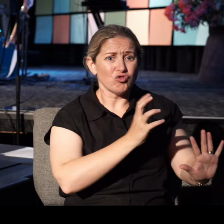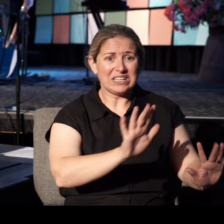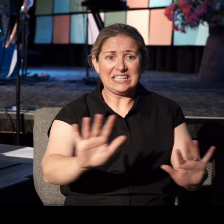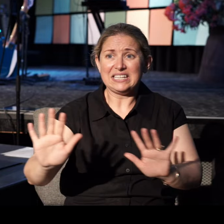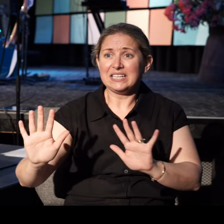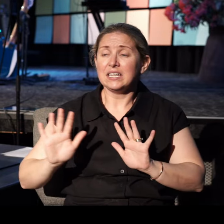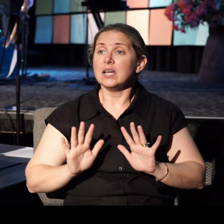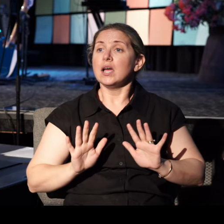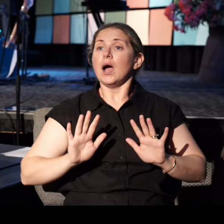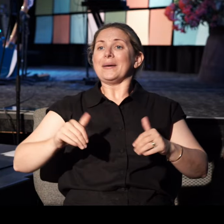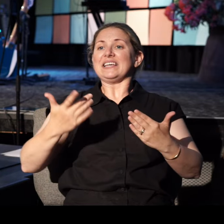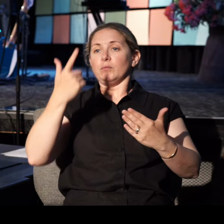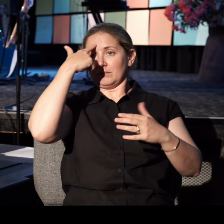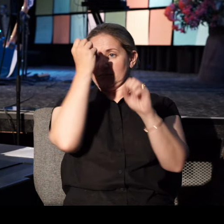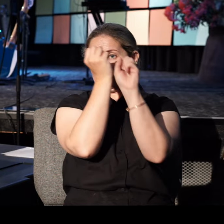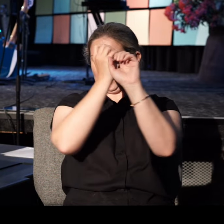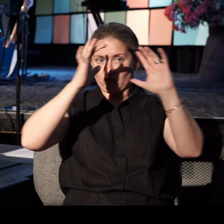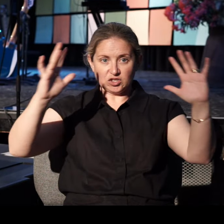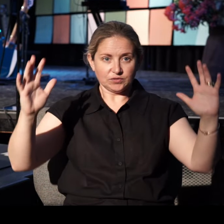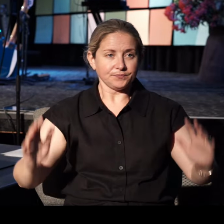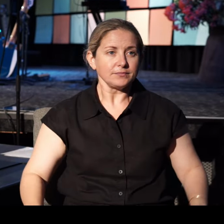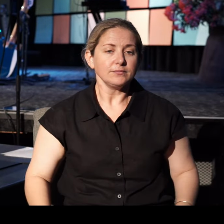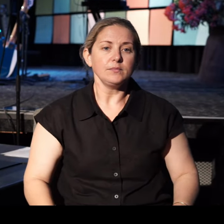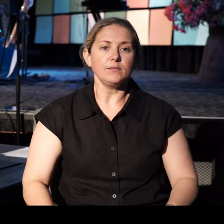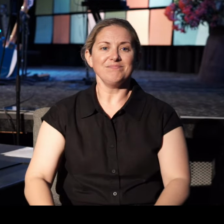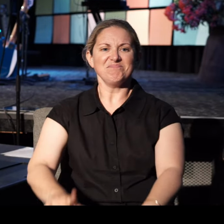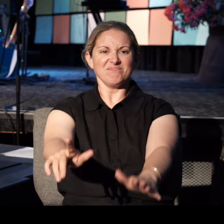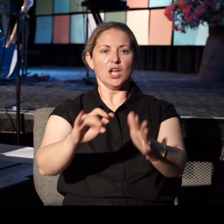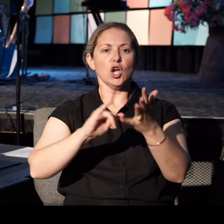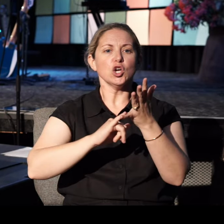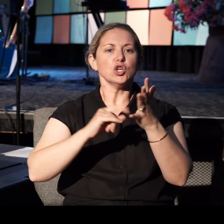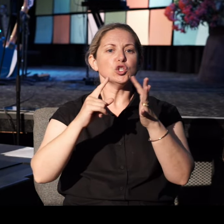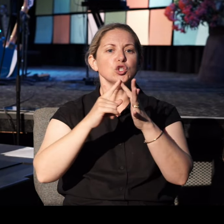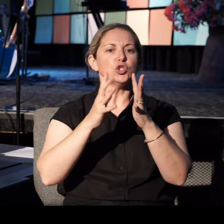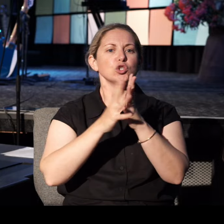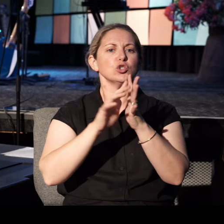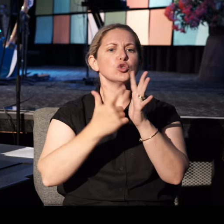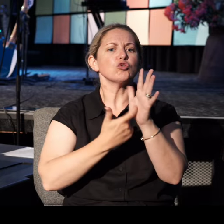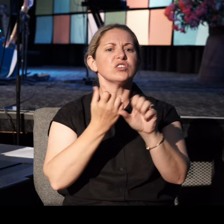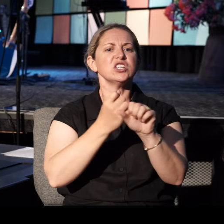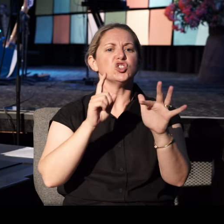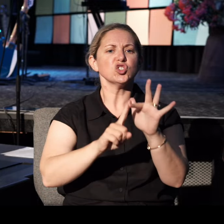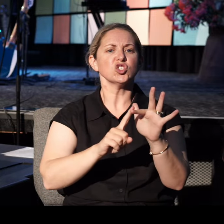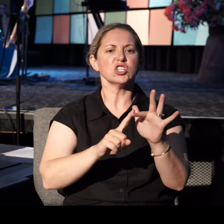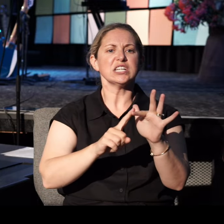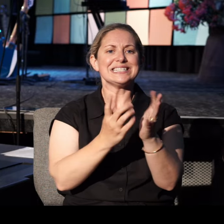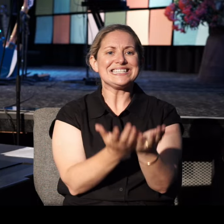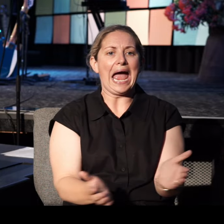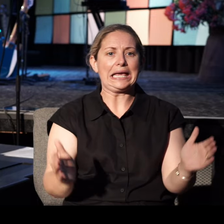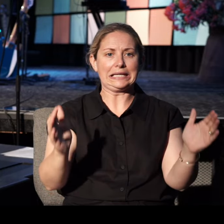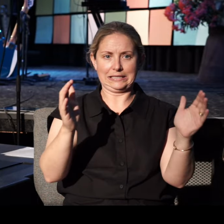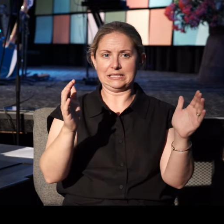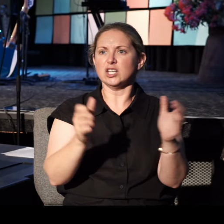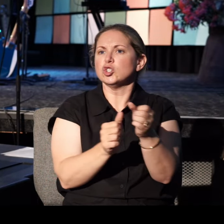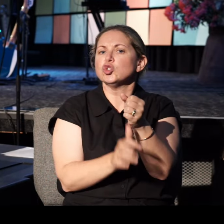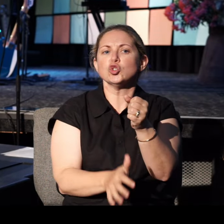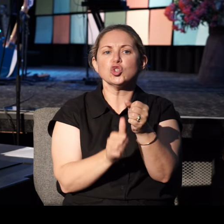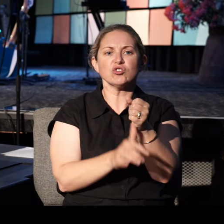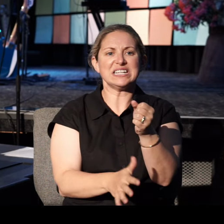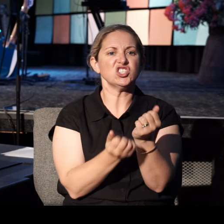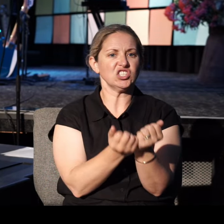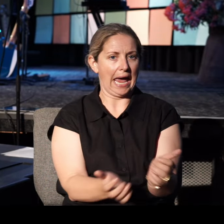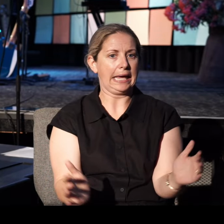So here's an illustration. Like it's a sewerage tank. So you can see where we're going already, okay. So imagine the whole town's